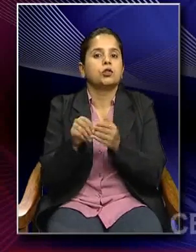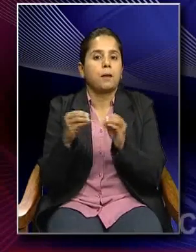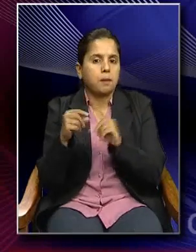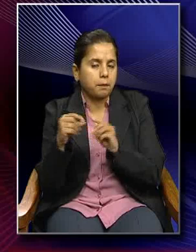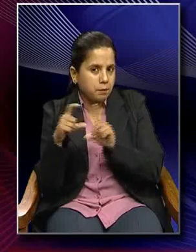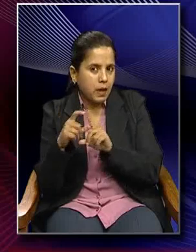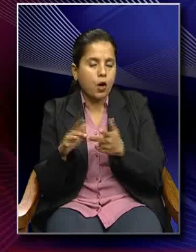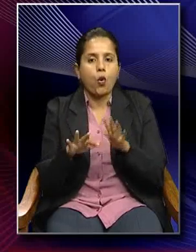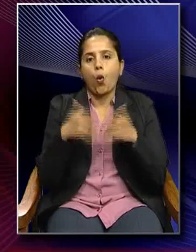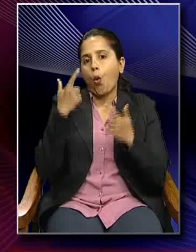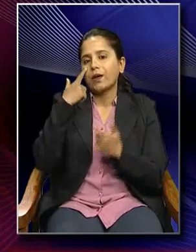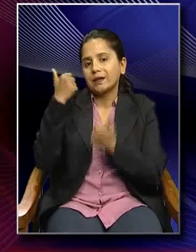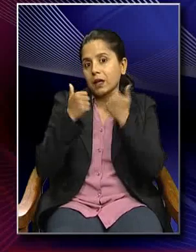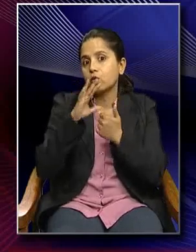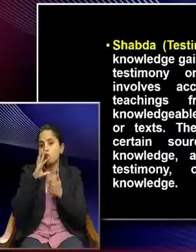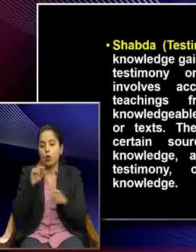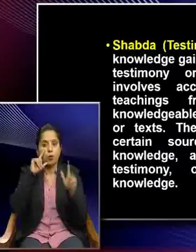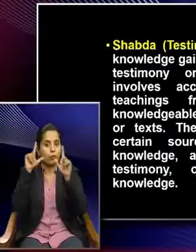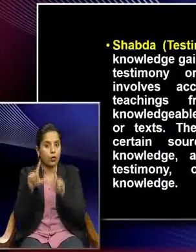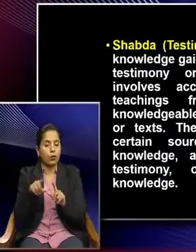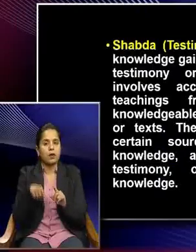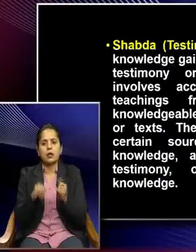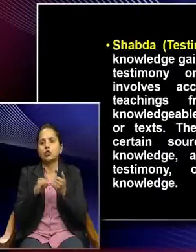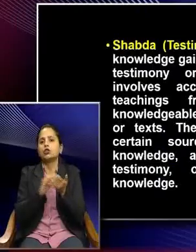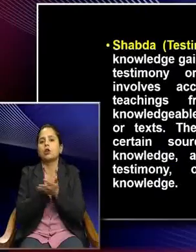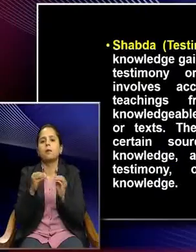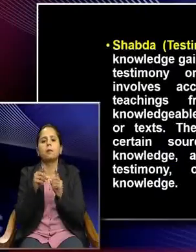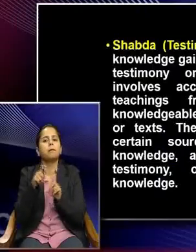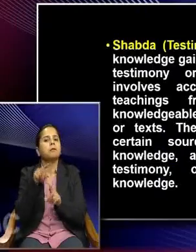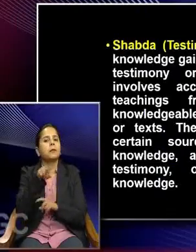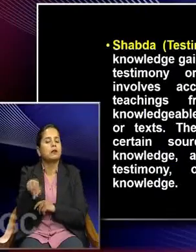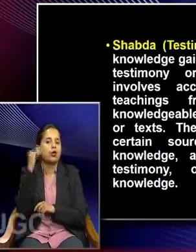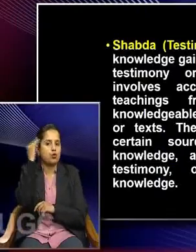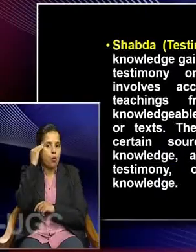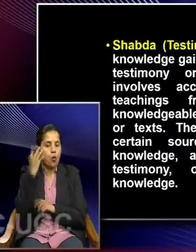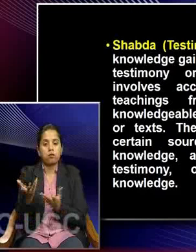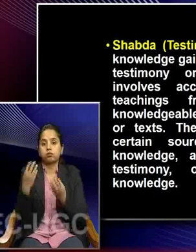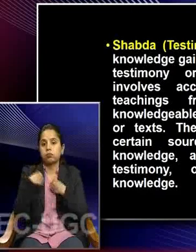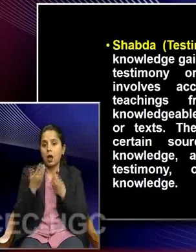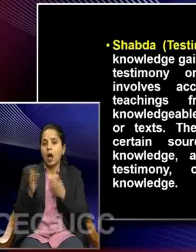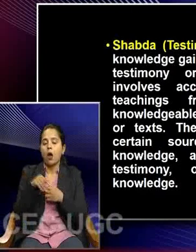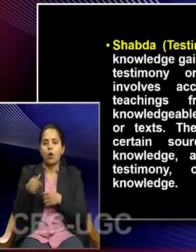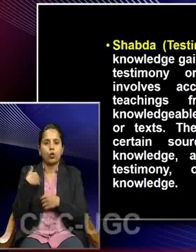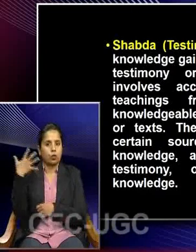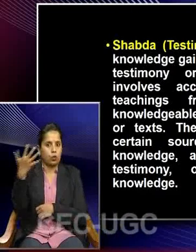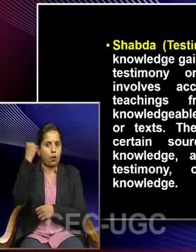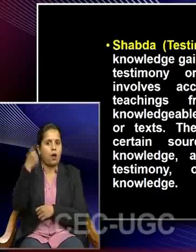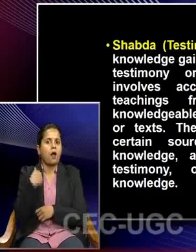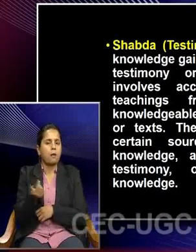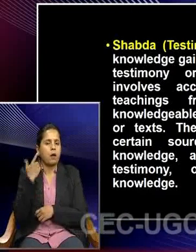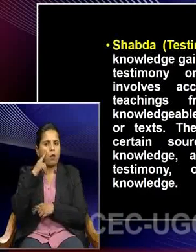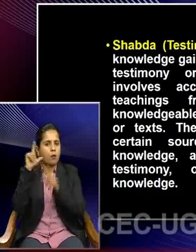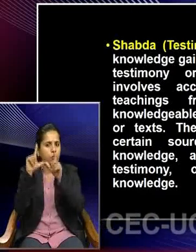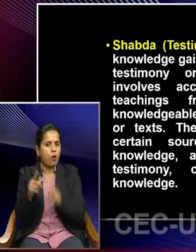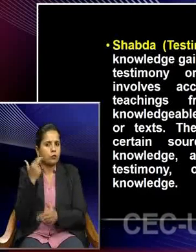testimony. Shabd refers to knowledge gained through authoritative testimony or